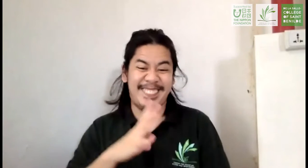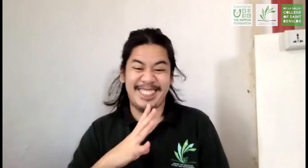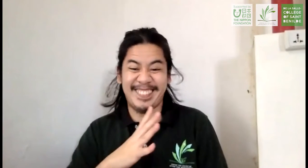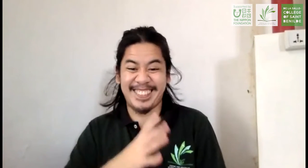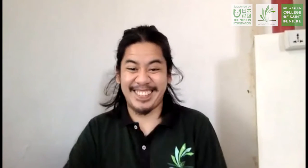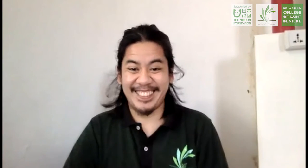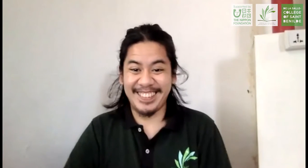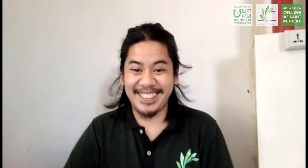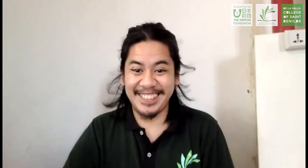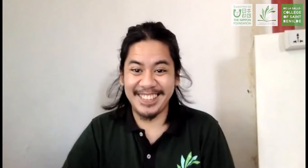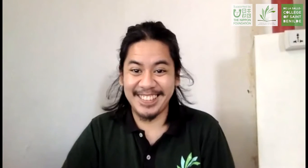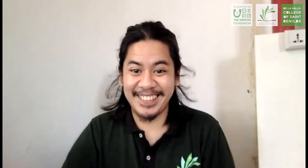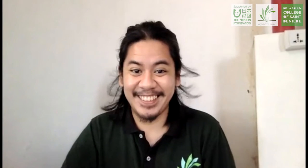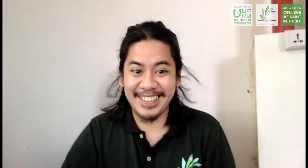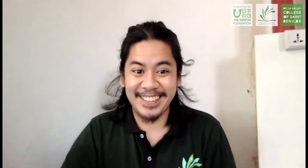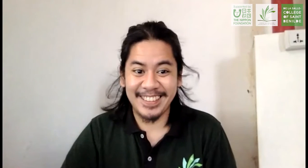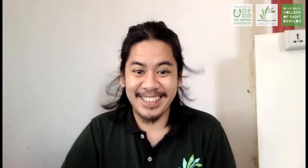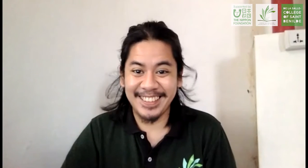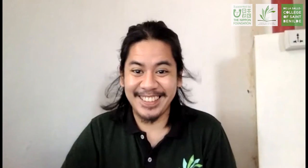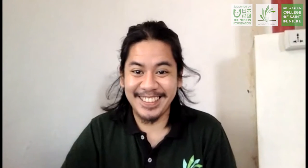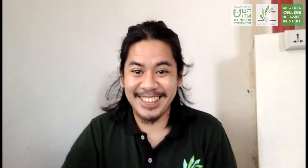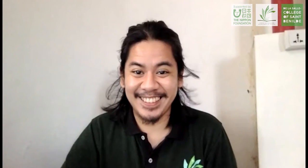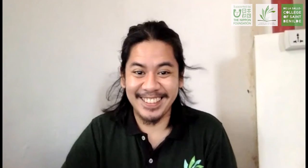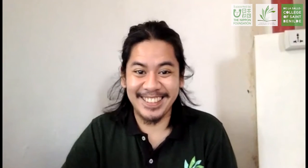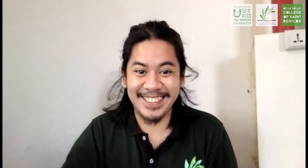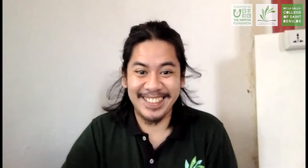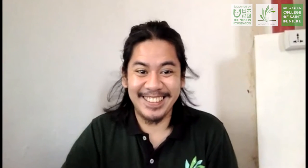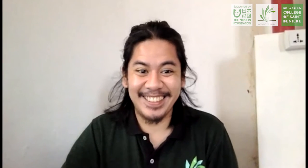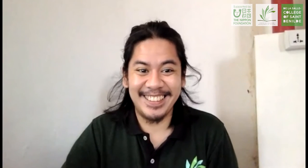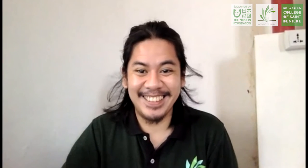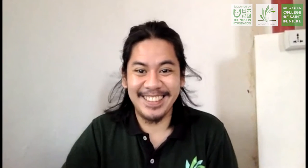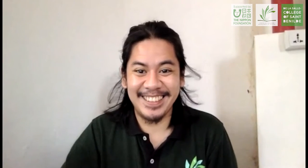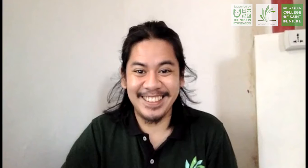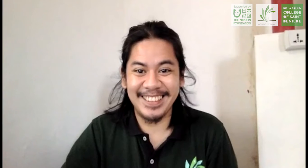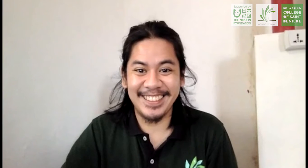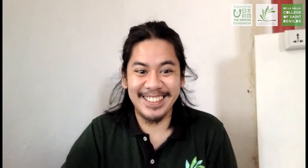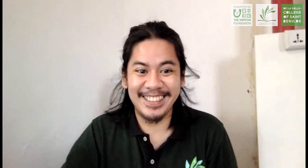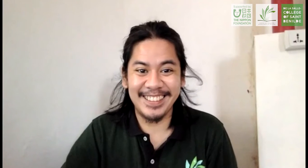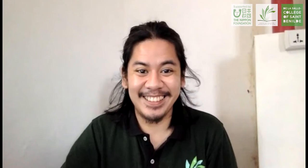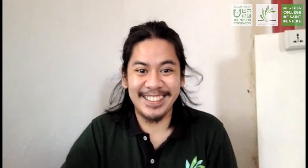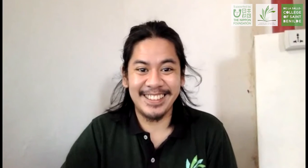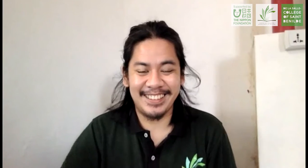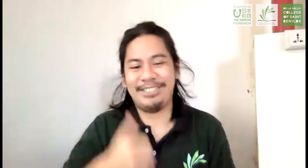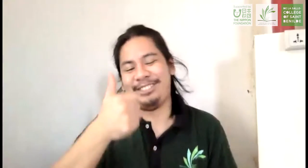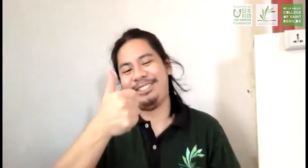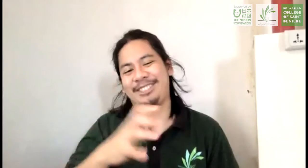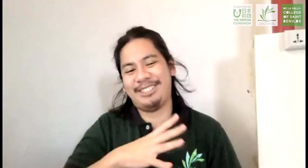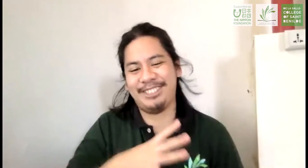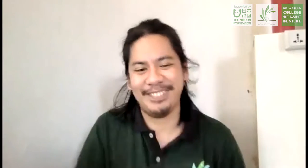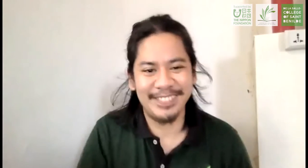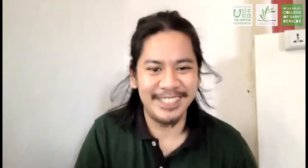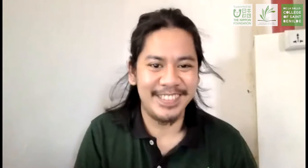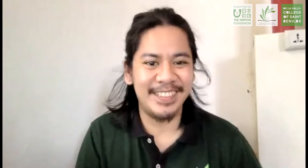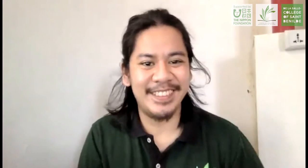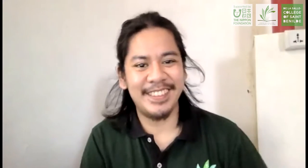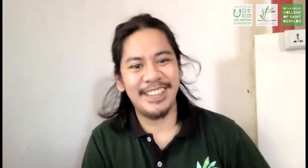think have Yeah, constant facial expression. So we have to do that. right. So find people to help you do that, Chuck. I don't want you to